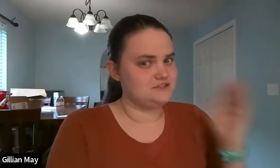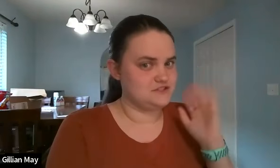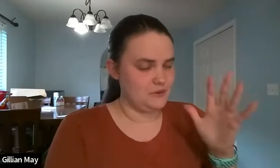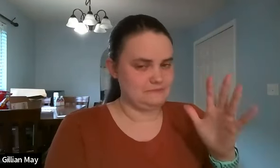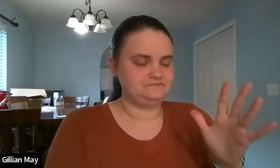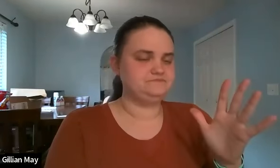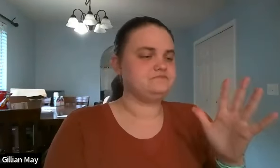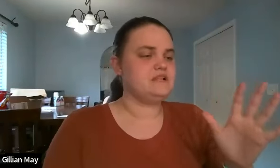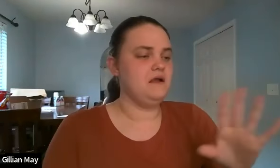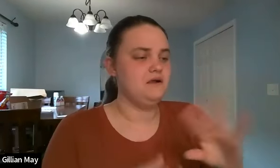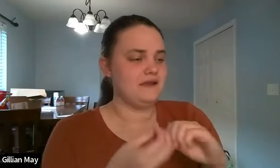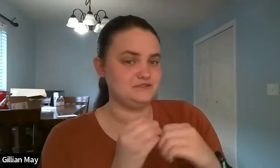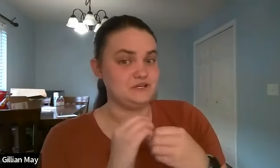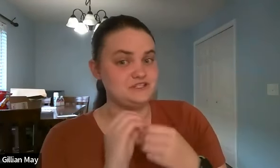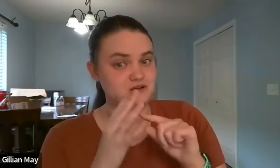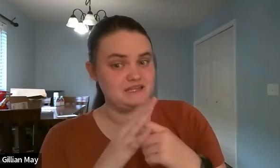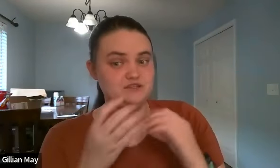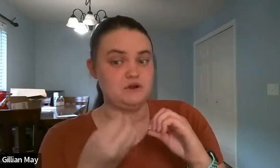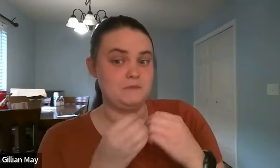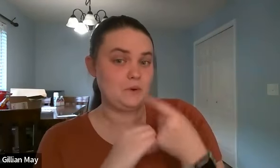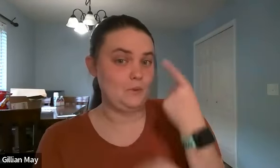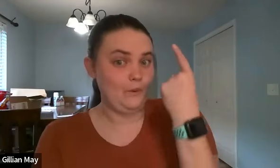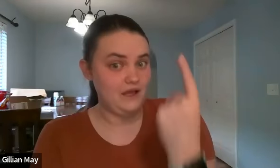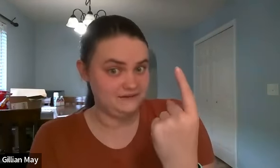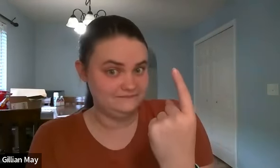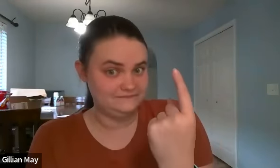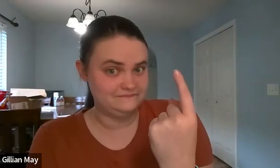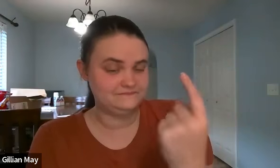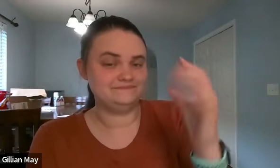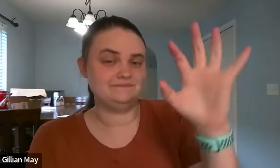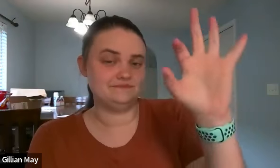So, all right. So we're gonna start again. So our number 1.